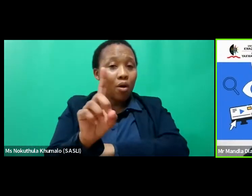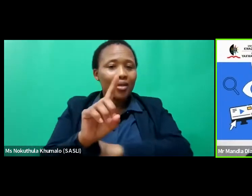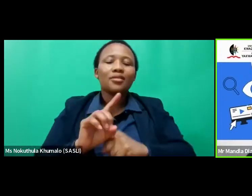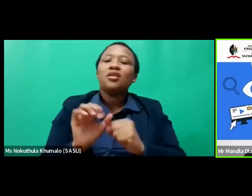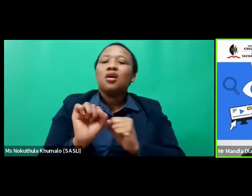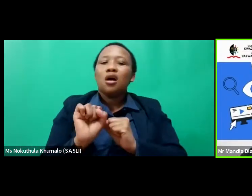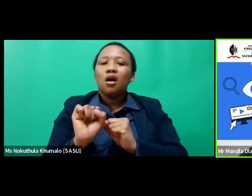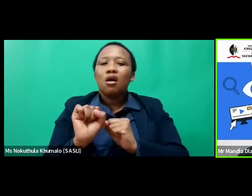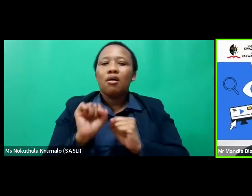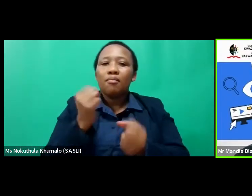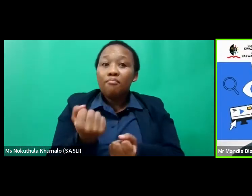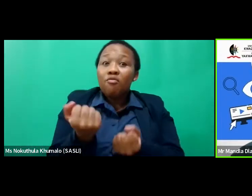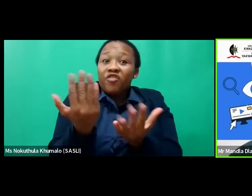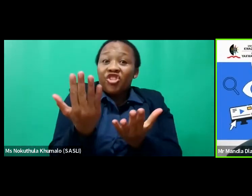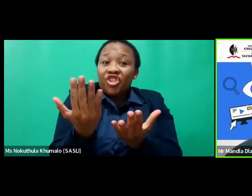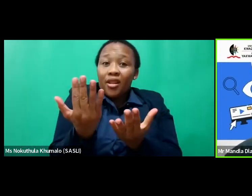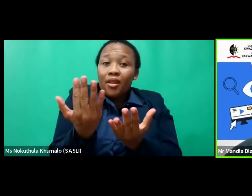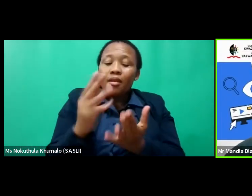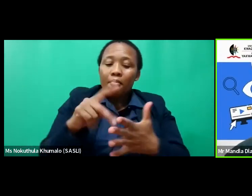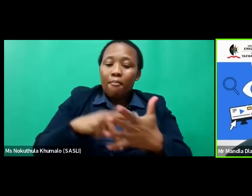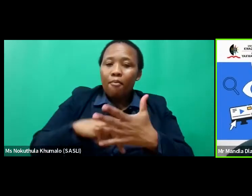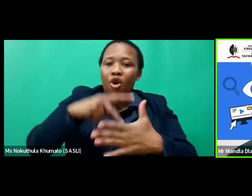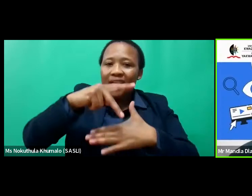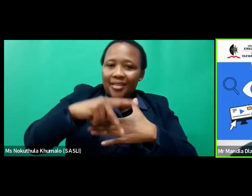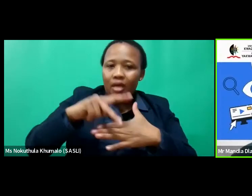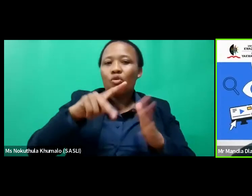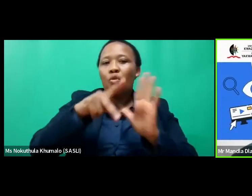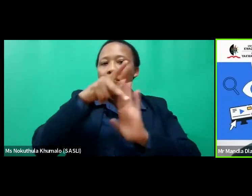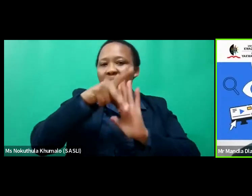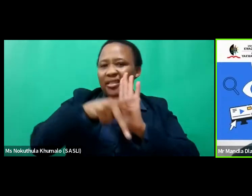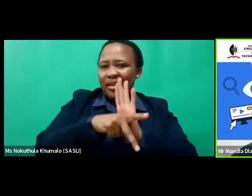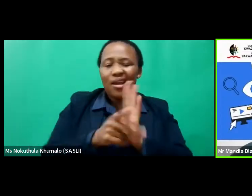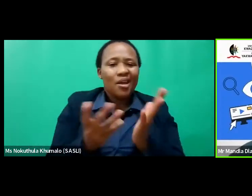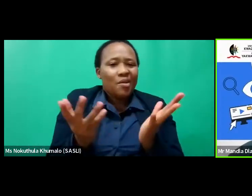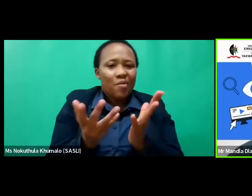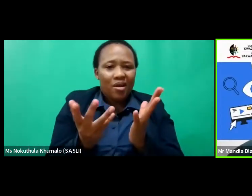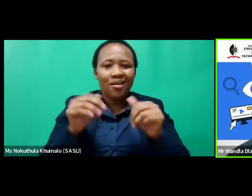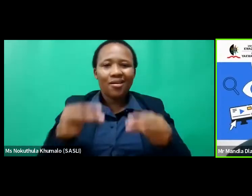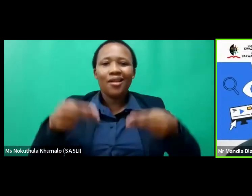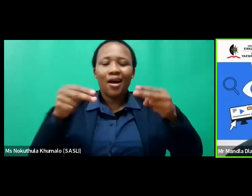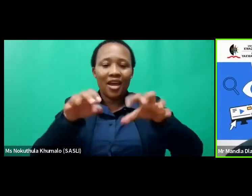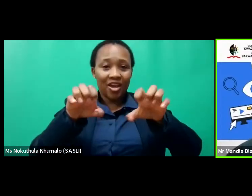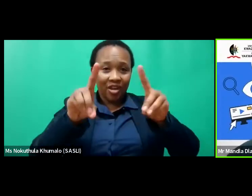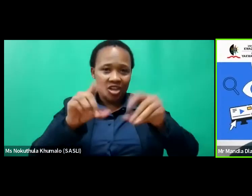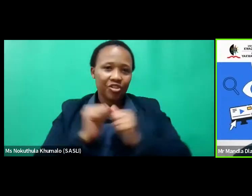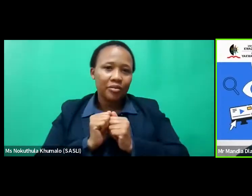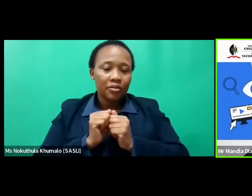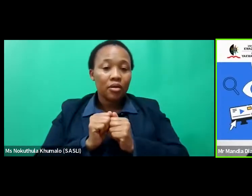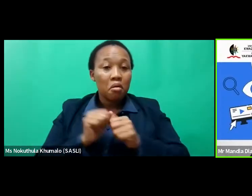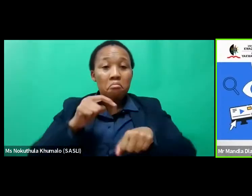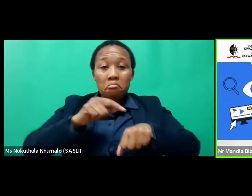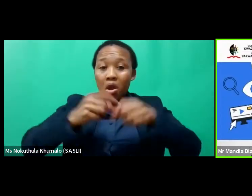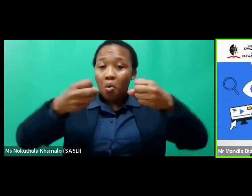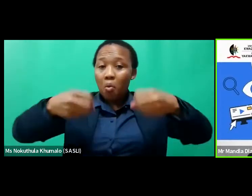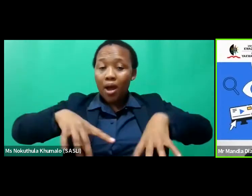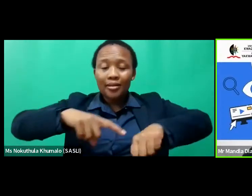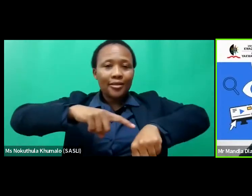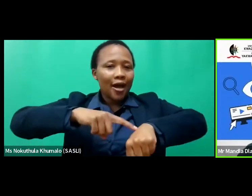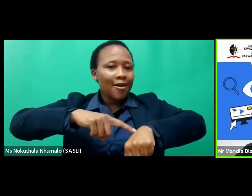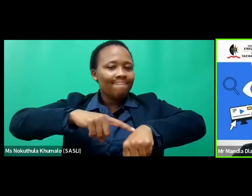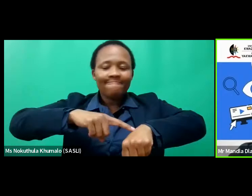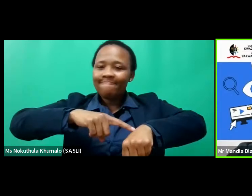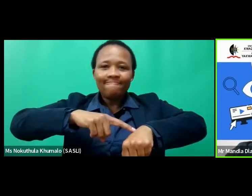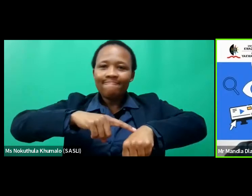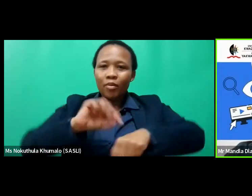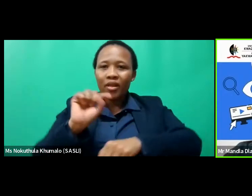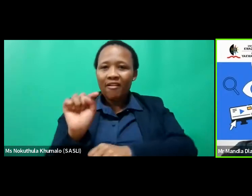higher education. Without any further ado, I would like to welcome our first